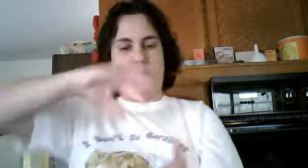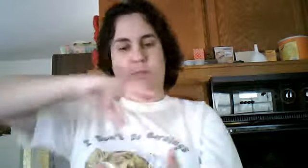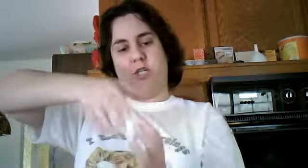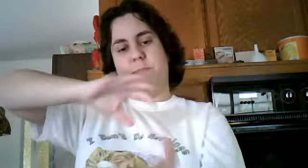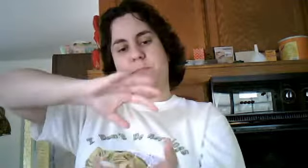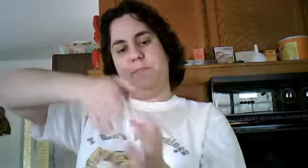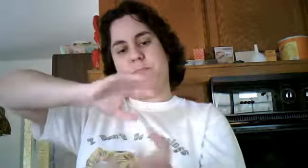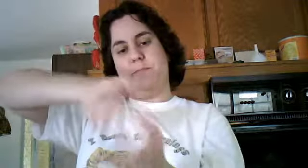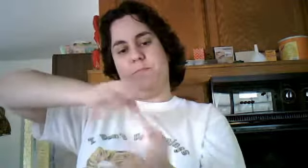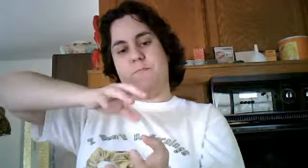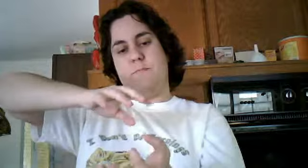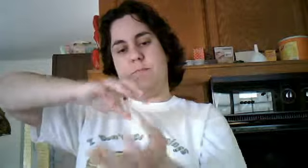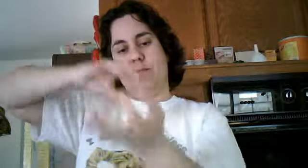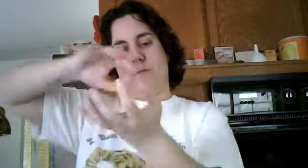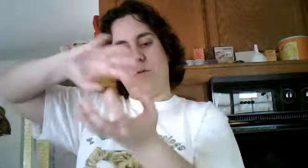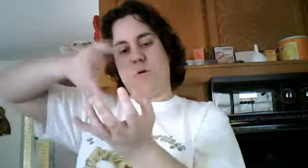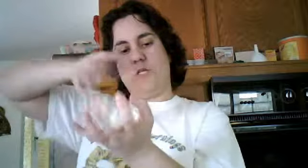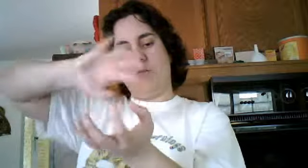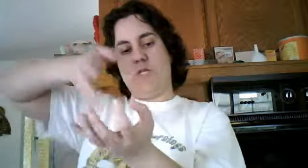Washing machine. Washing machine.